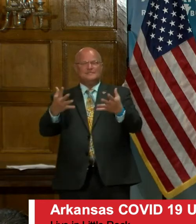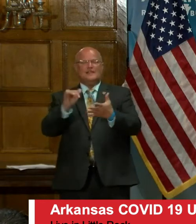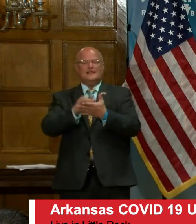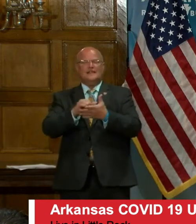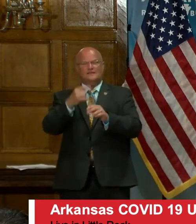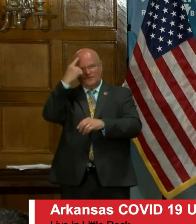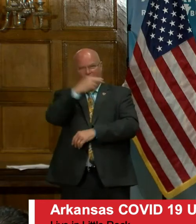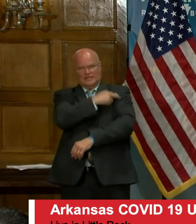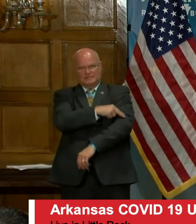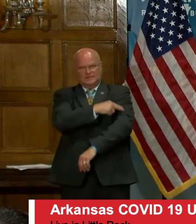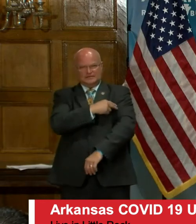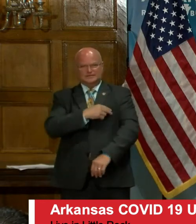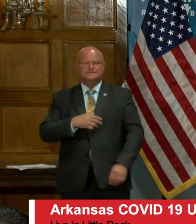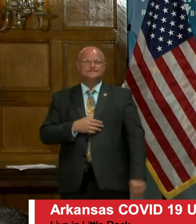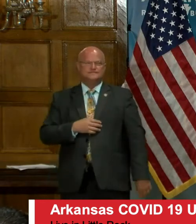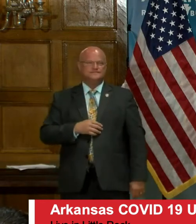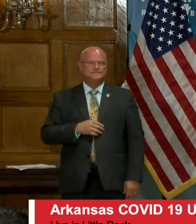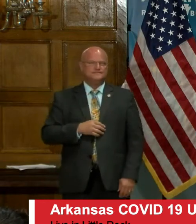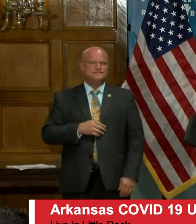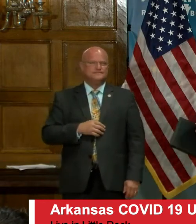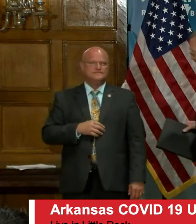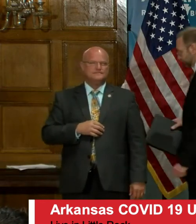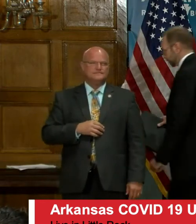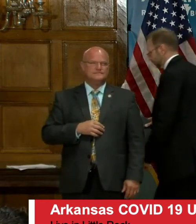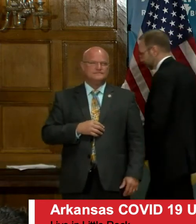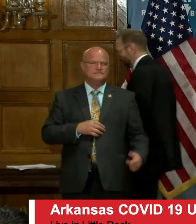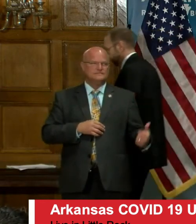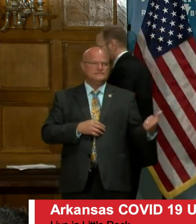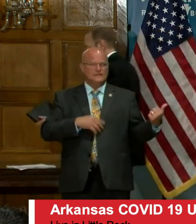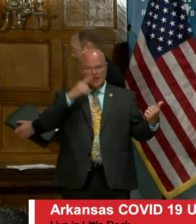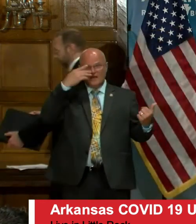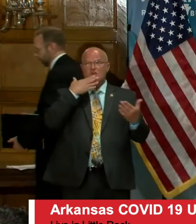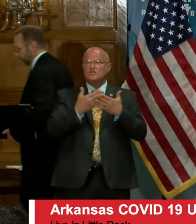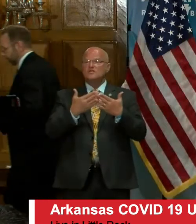those to the hospitals. I think that's